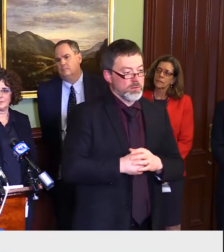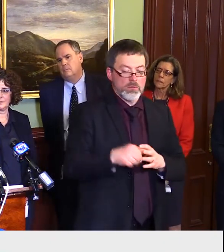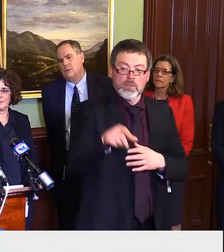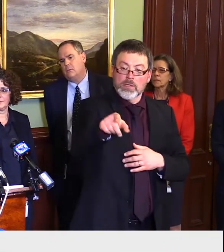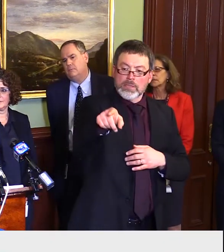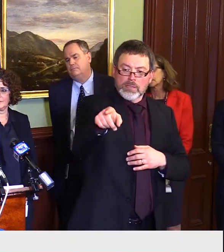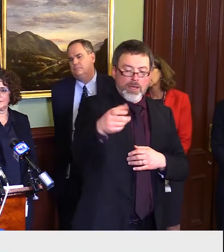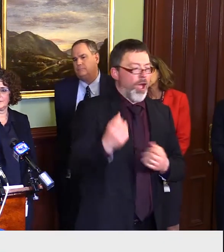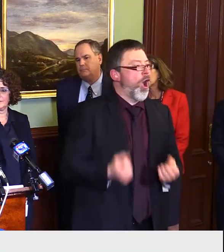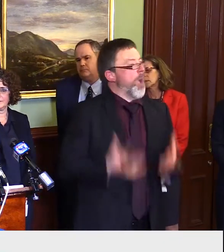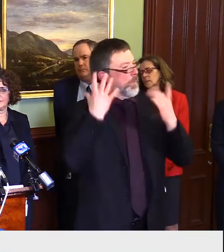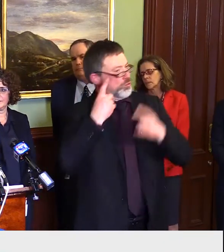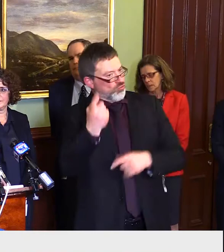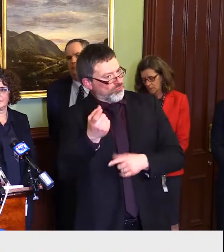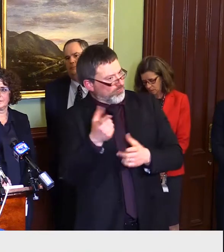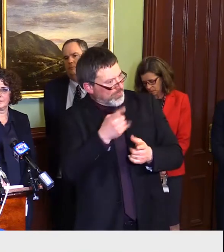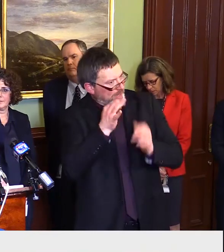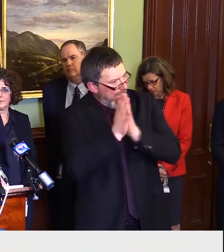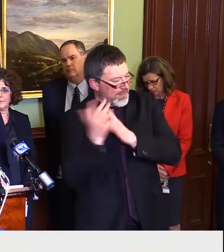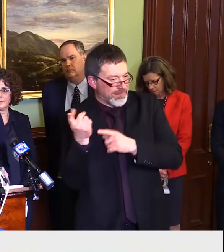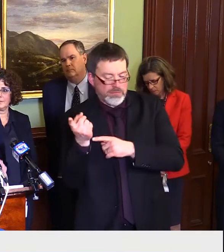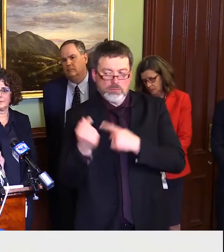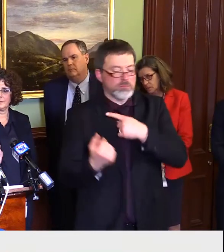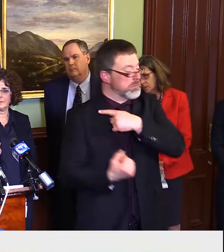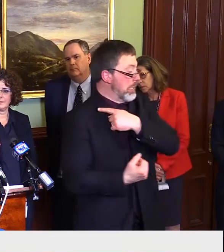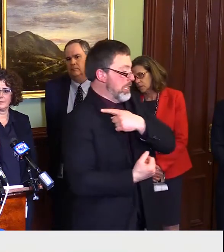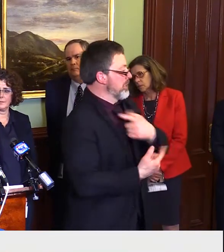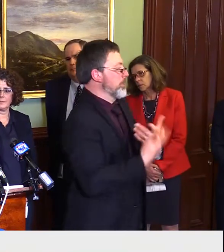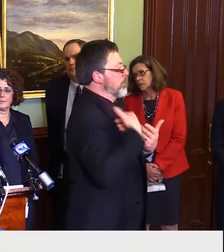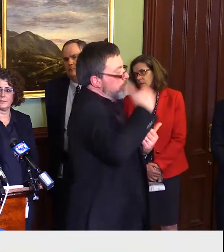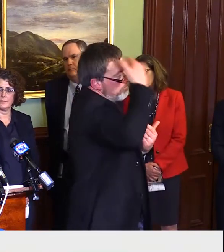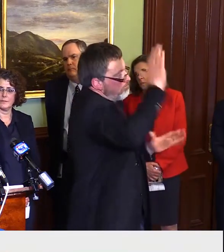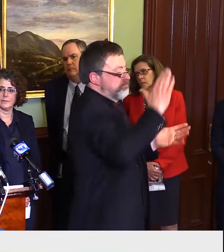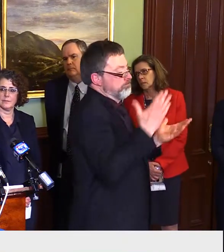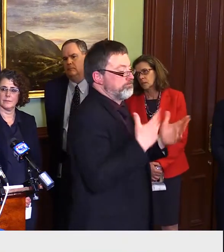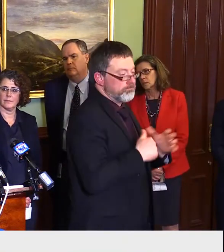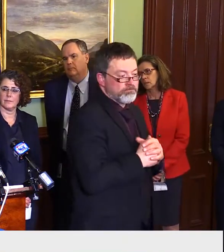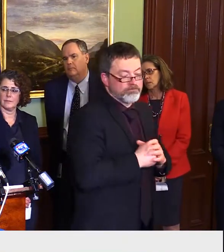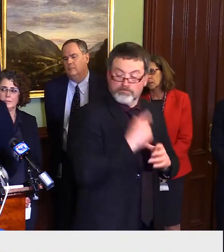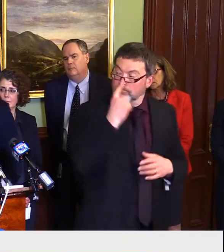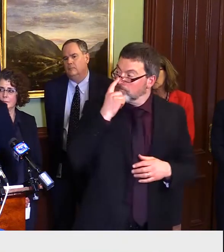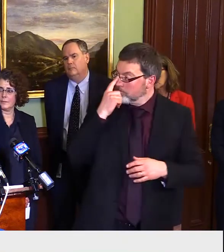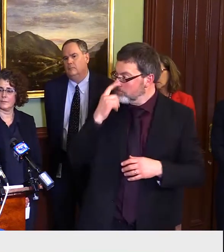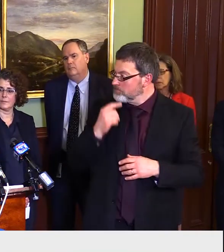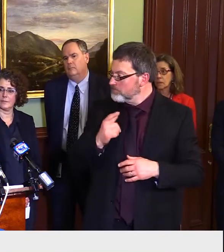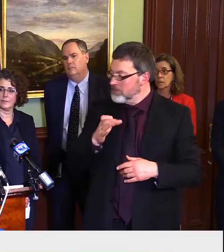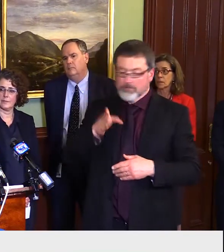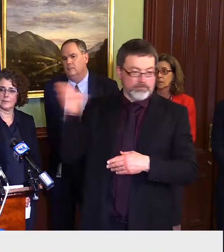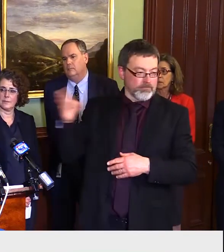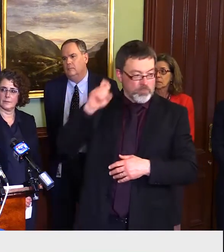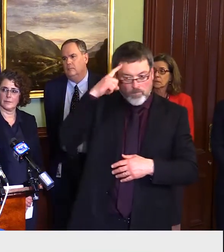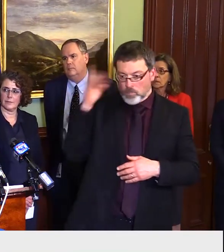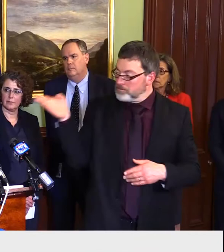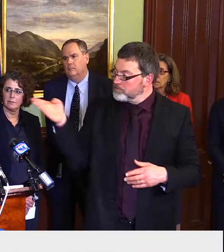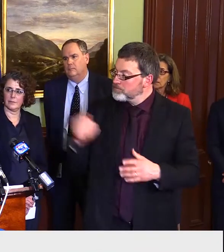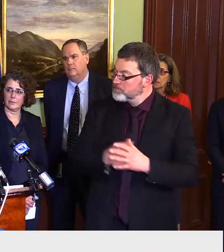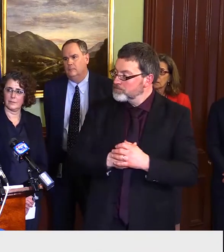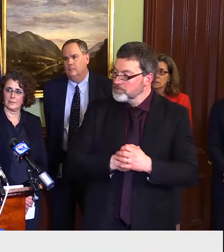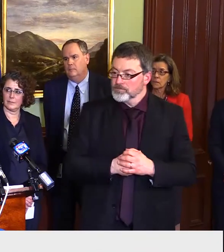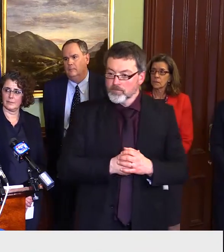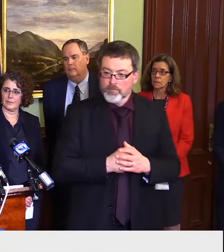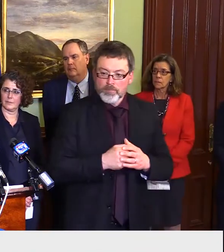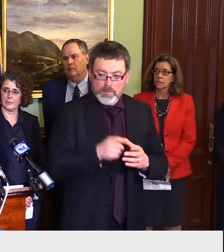happens if and when critical members of the COVID-19 response team that you put together contract the illness themselves? Well,